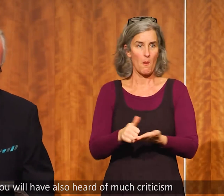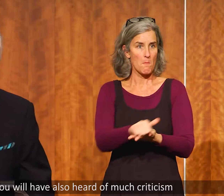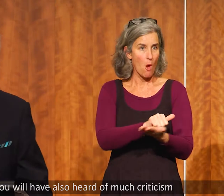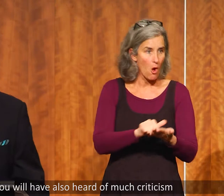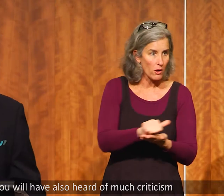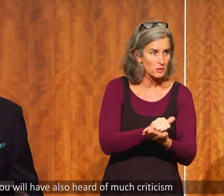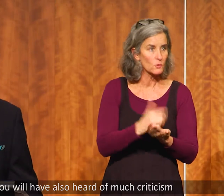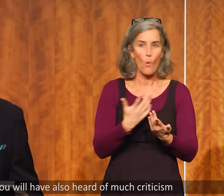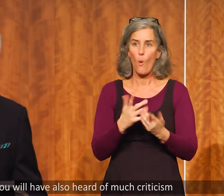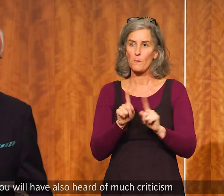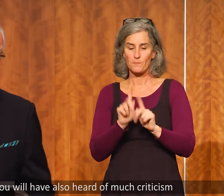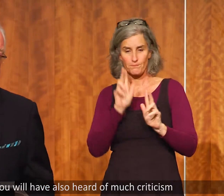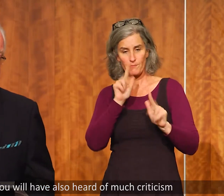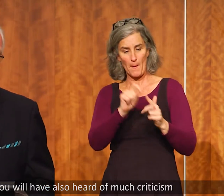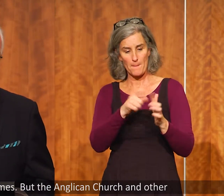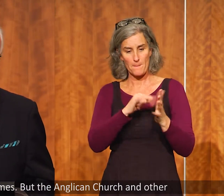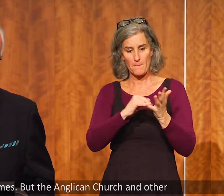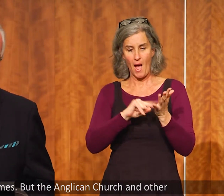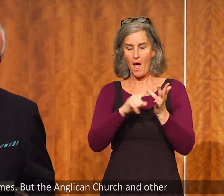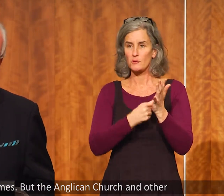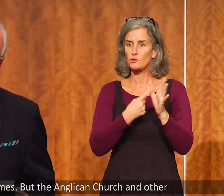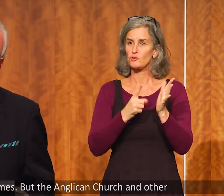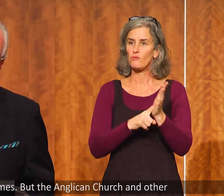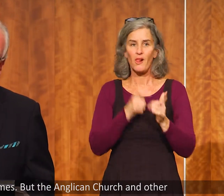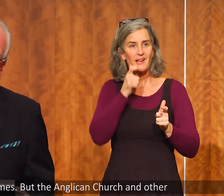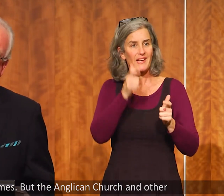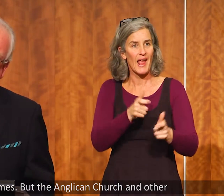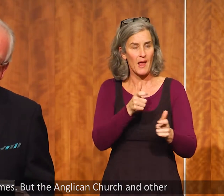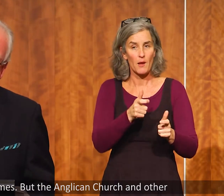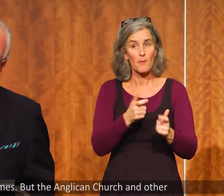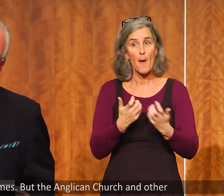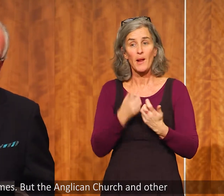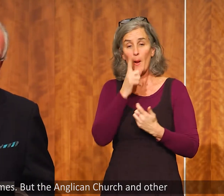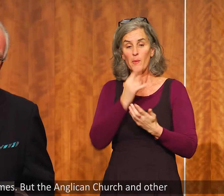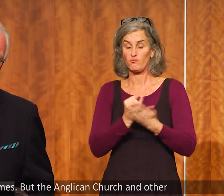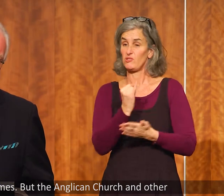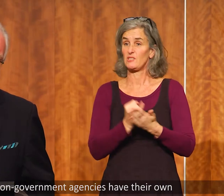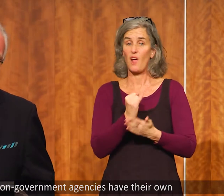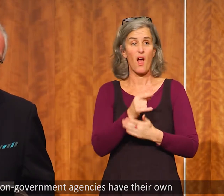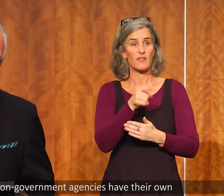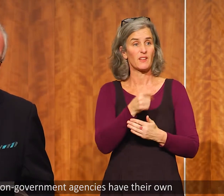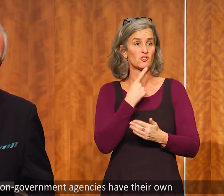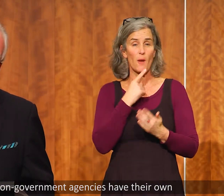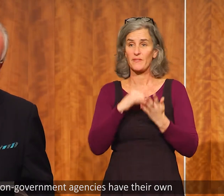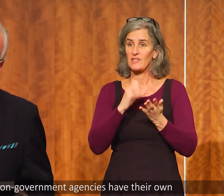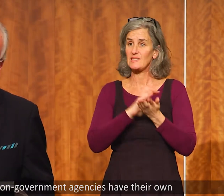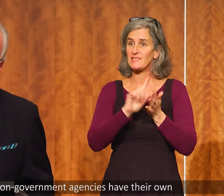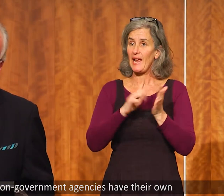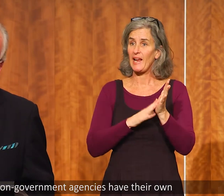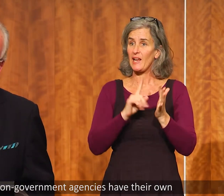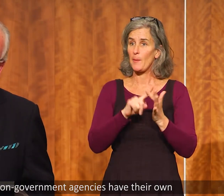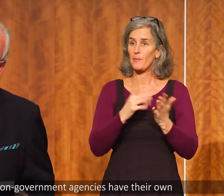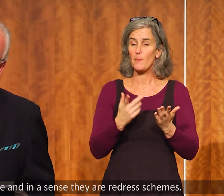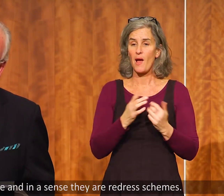care. You will also have heard of much criticism of those schemes. But the Anglican Church and a number of the other churches and non-government